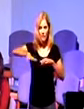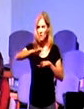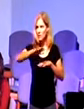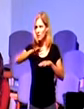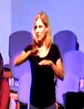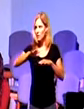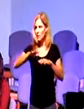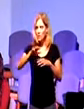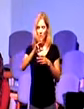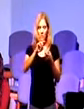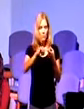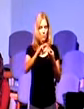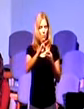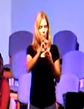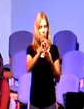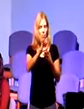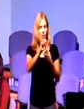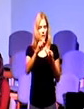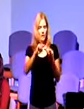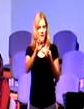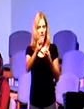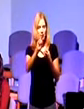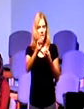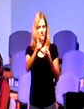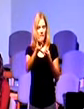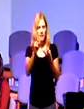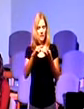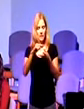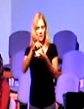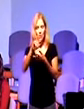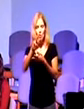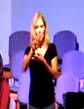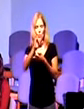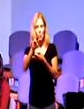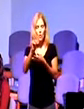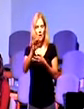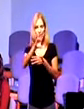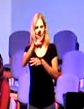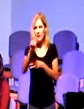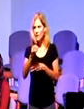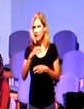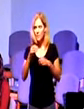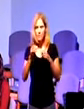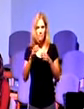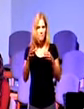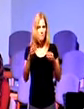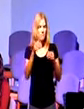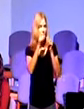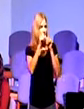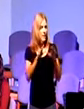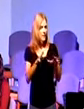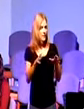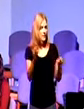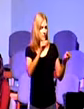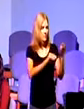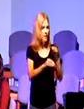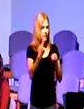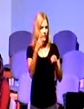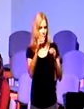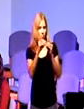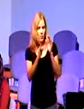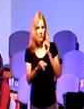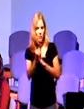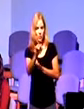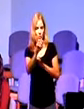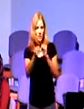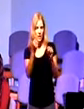and Sussex counties. I've been blessed to pack shoeboxes for over 20 years, be a volunteer for Operation